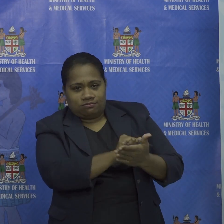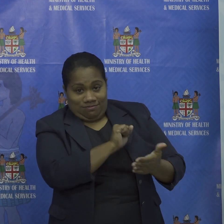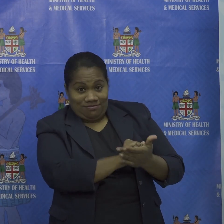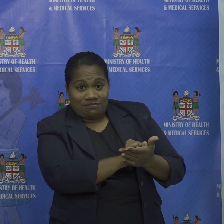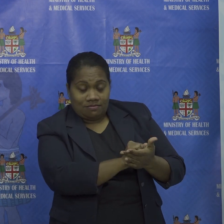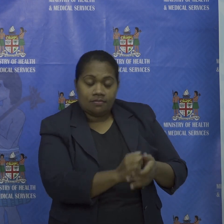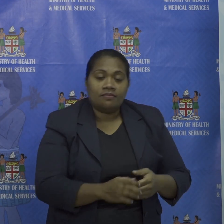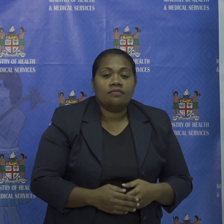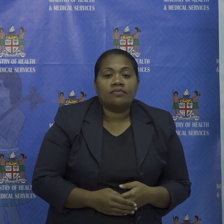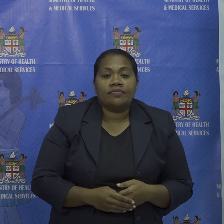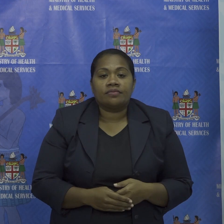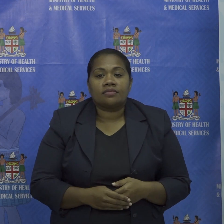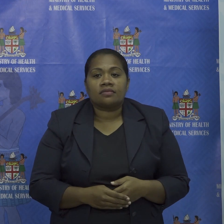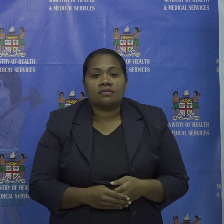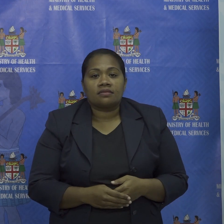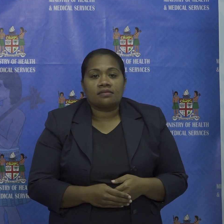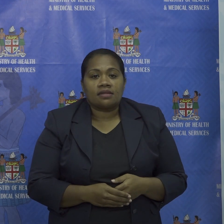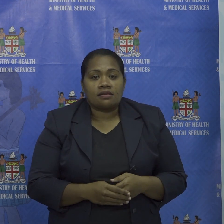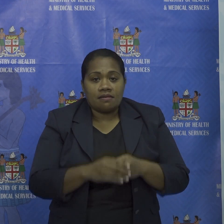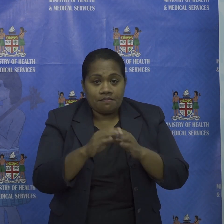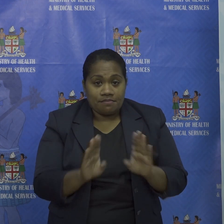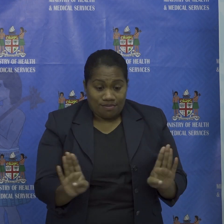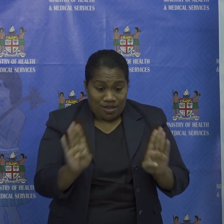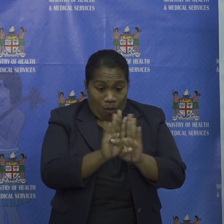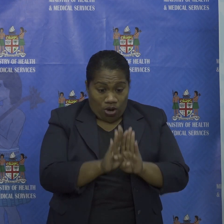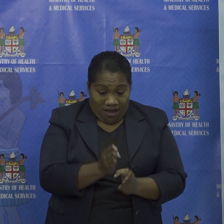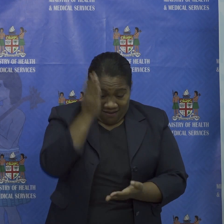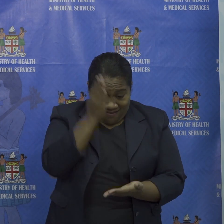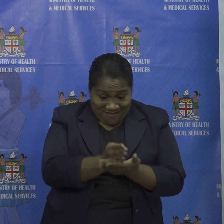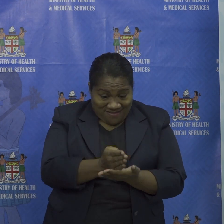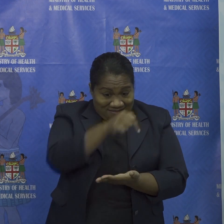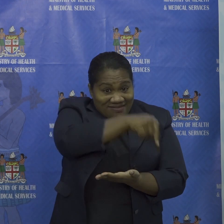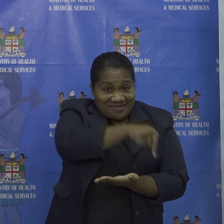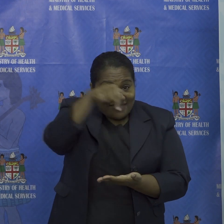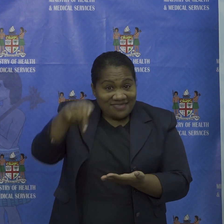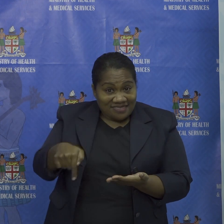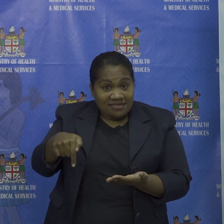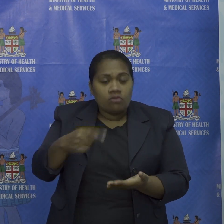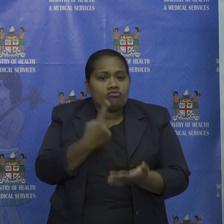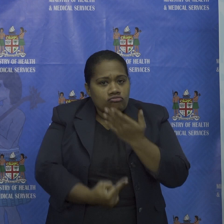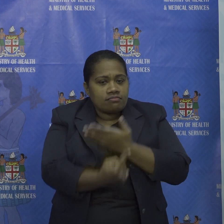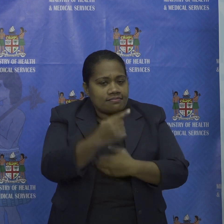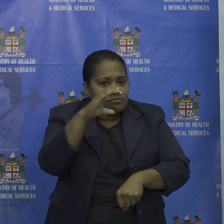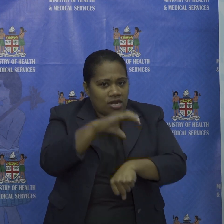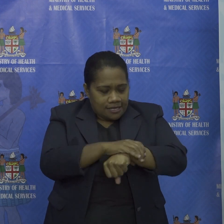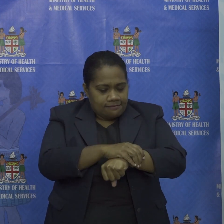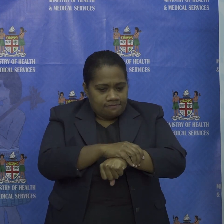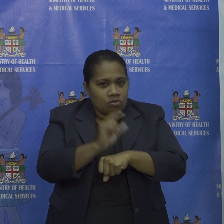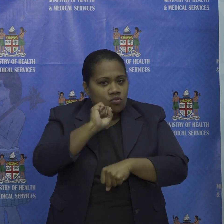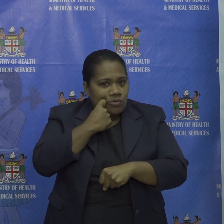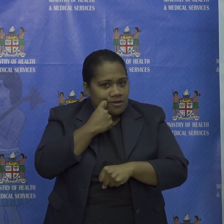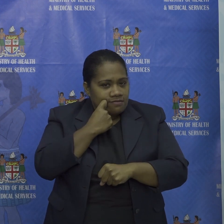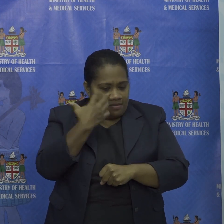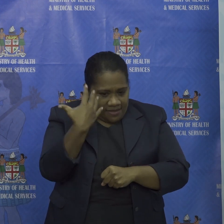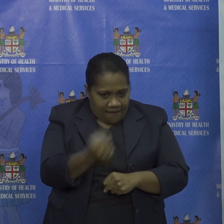The borders of the lockdown zone mirror that of the two containment areas, and the police will be operating checkpoints at Longani